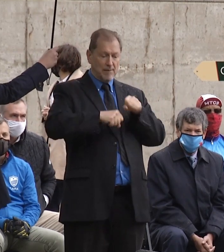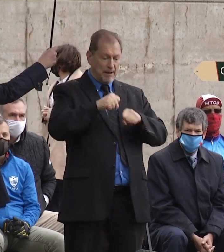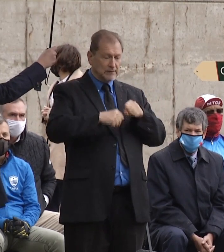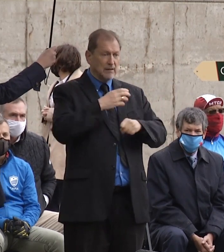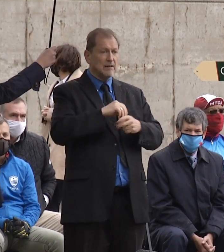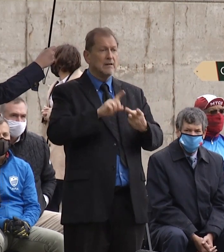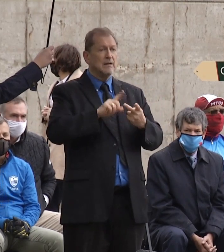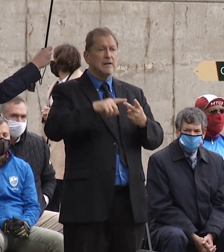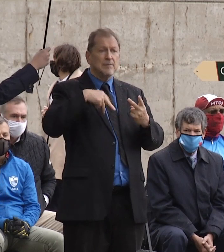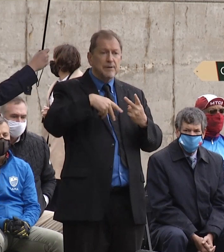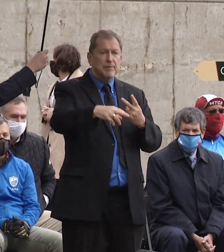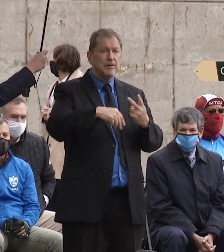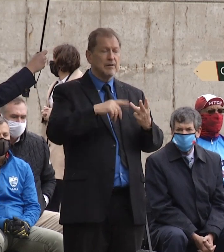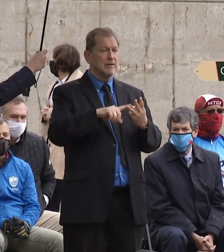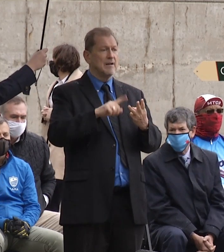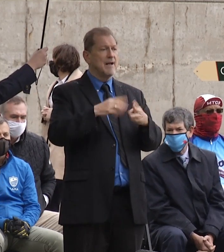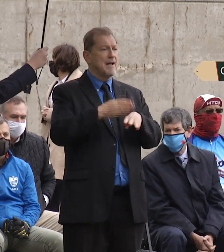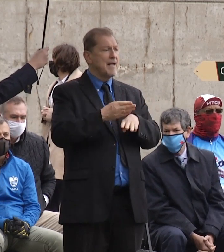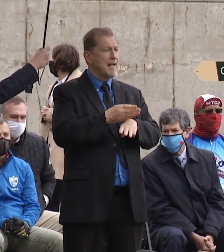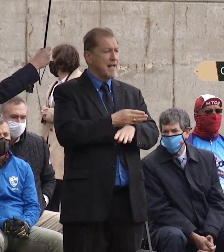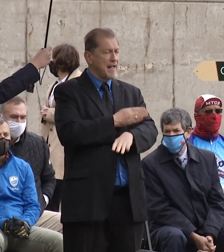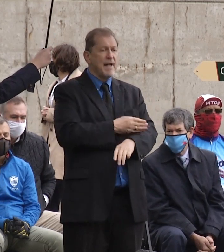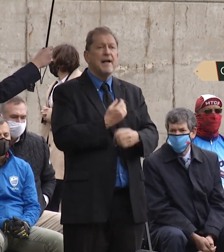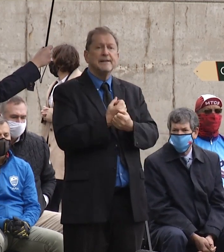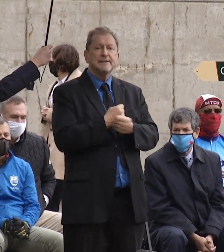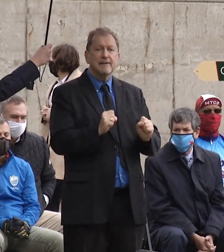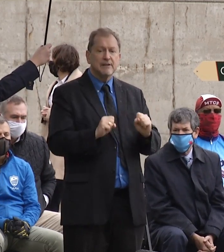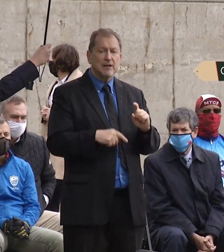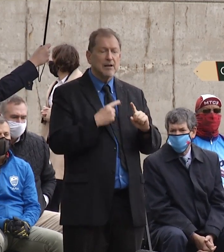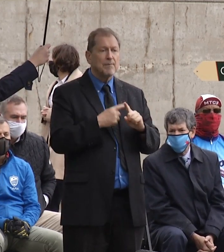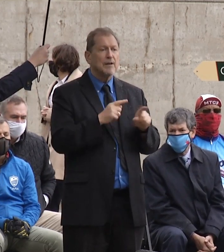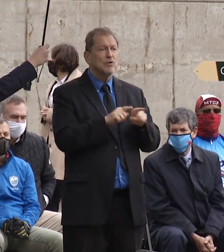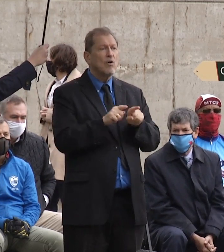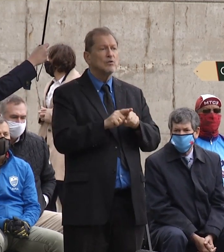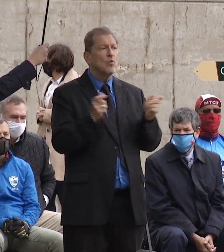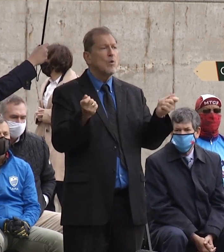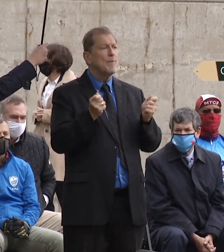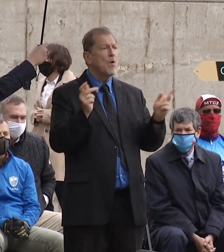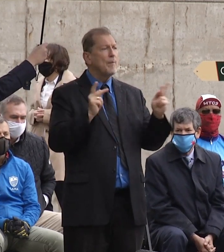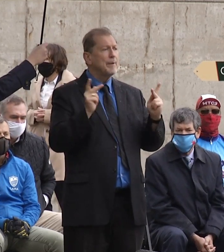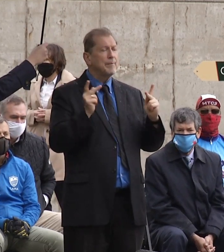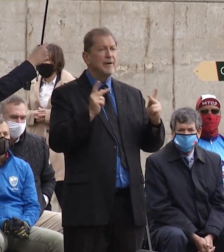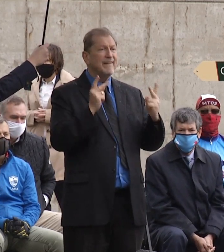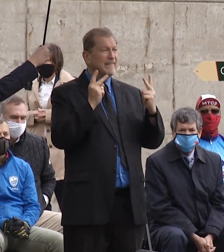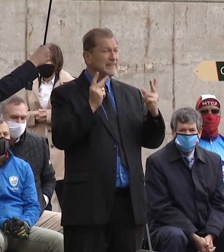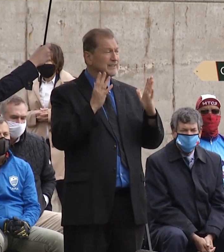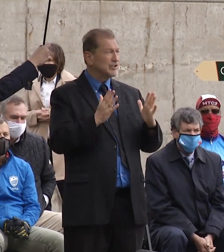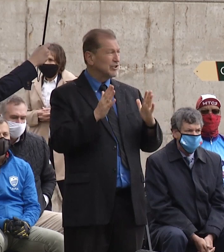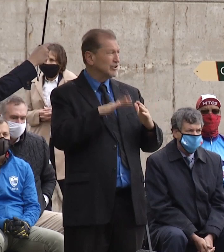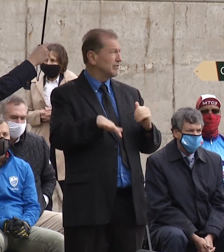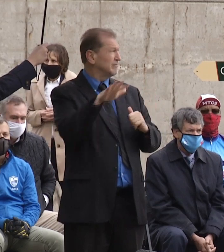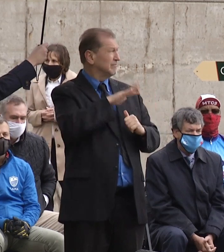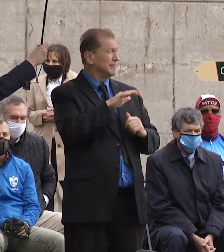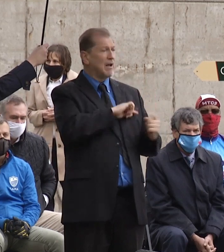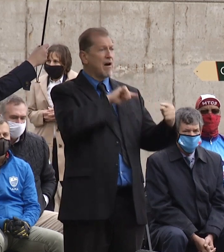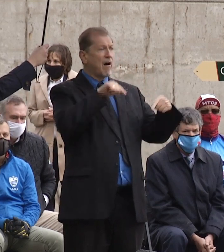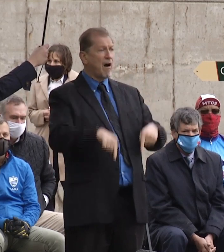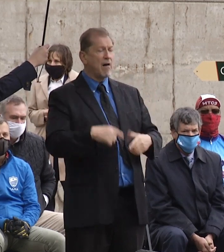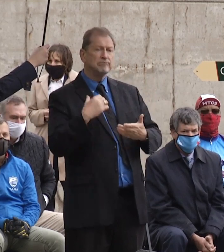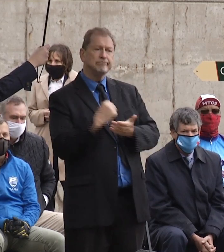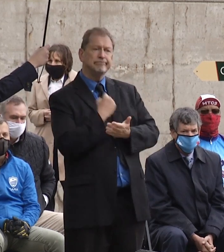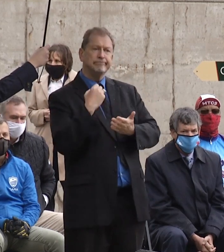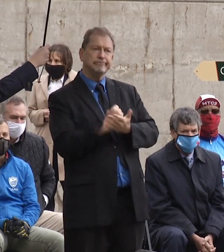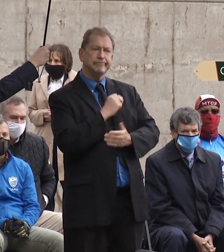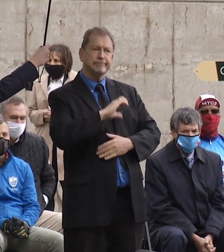significantly enhance public safety, but also draw residents and visitors from near and far to our city to provide